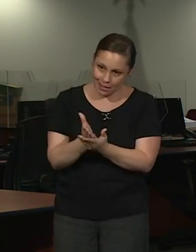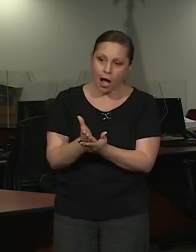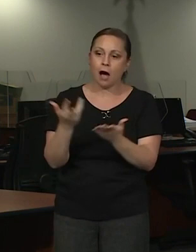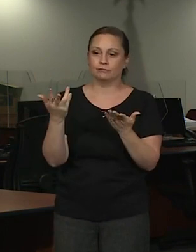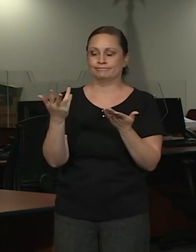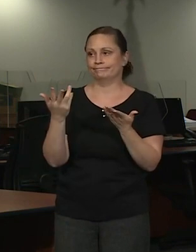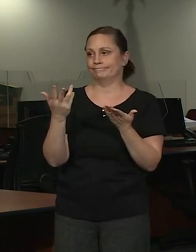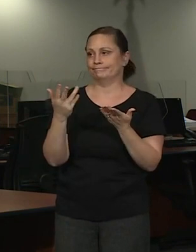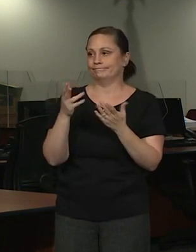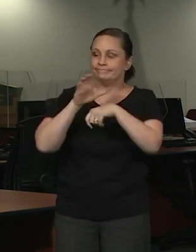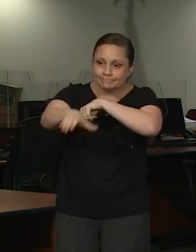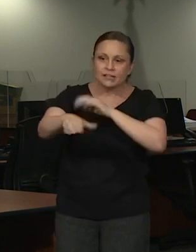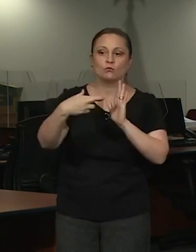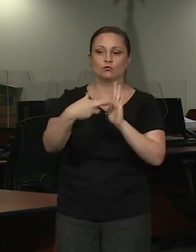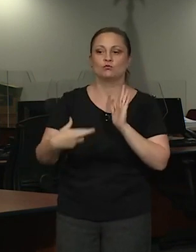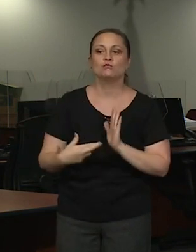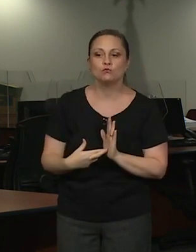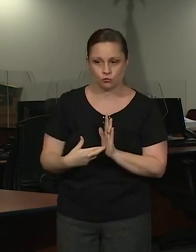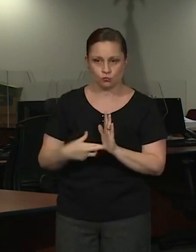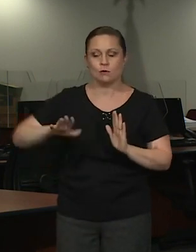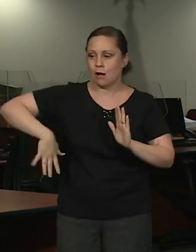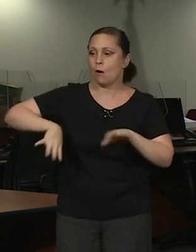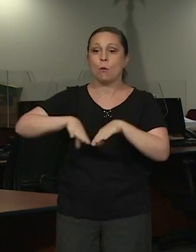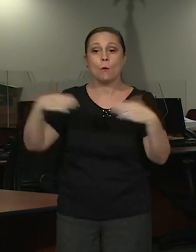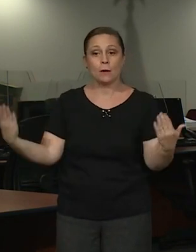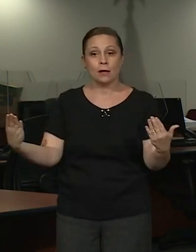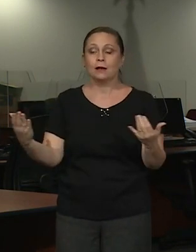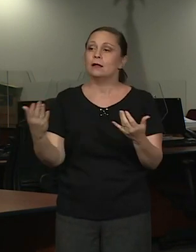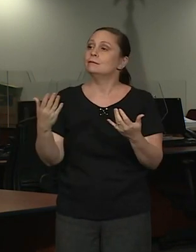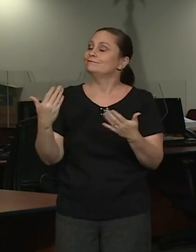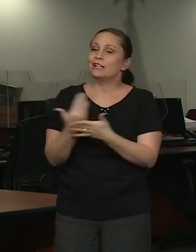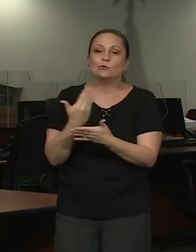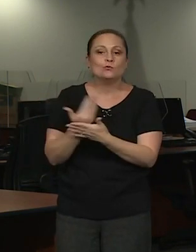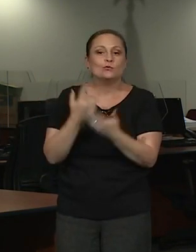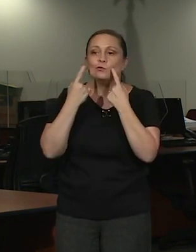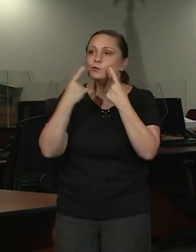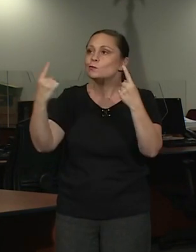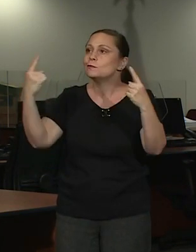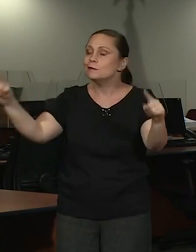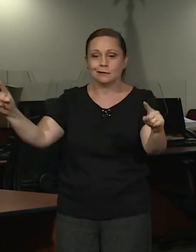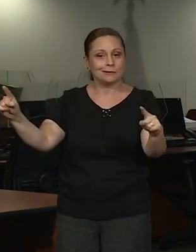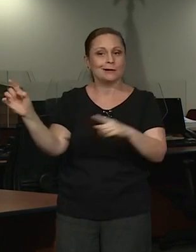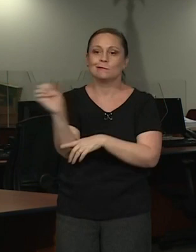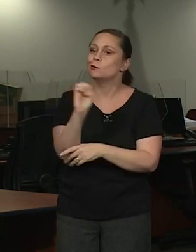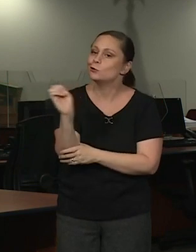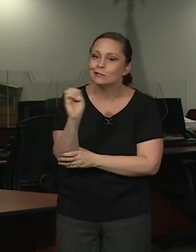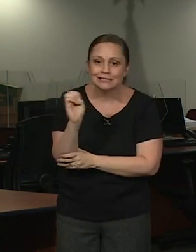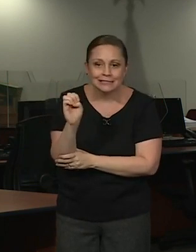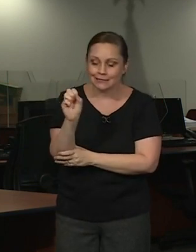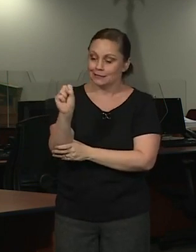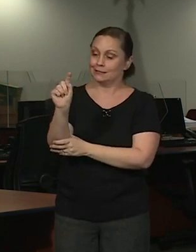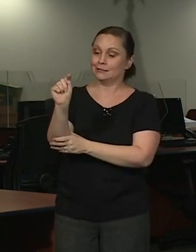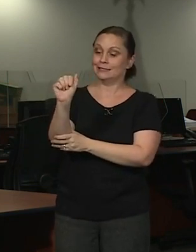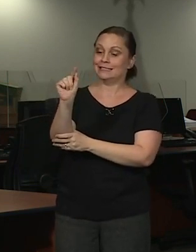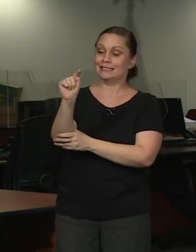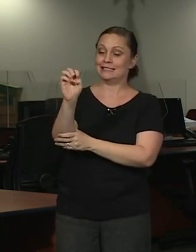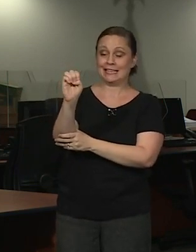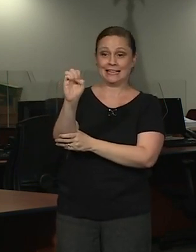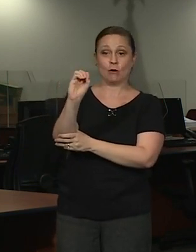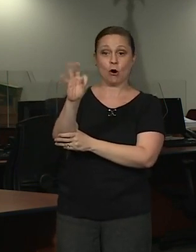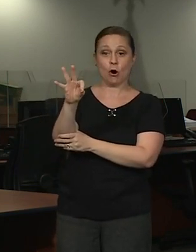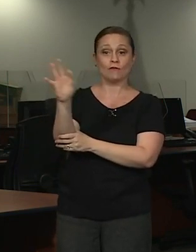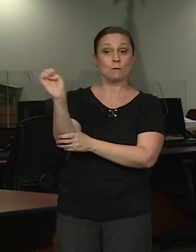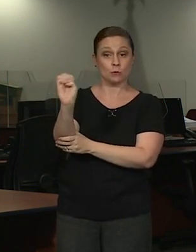a new declaration of state of emergency, and we have no plans to lift restrictions on these